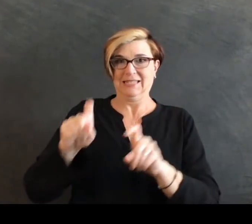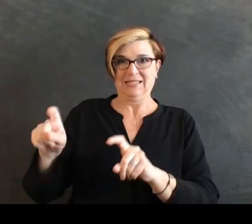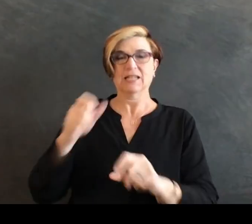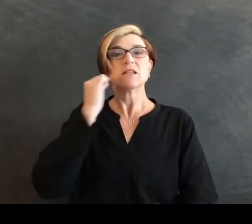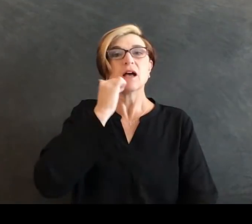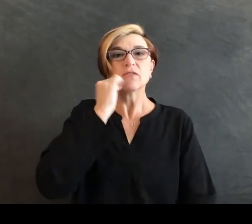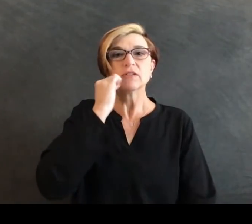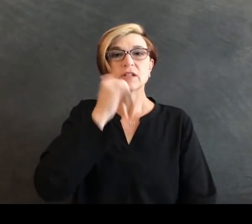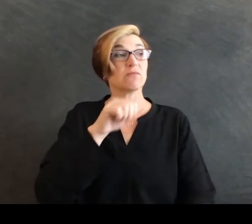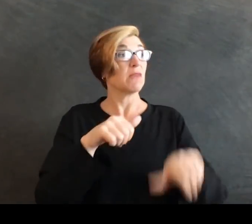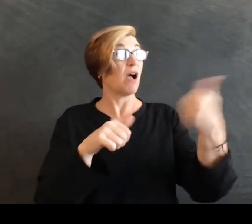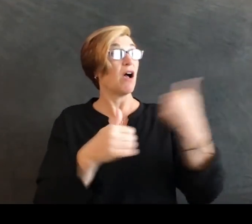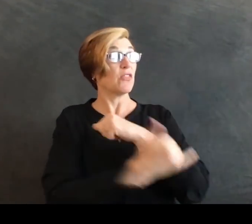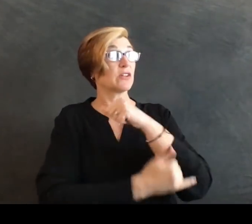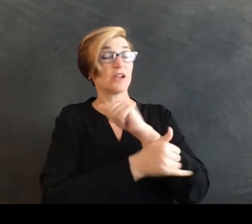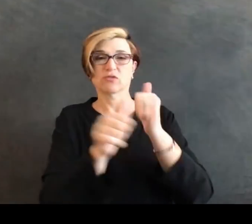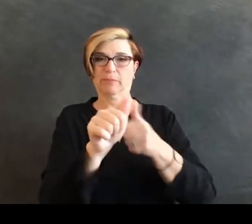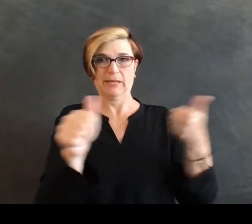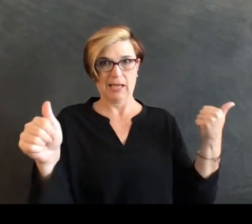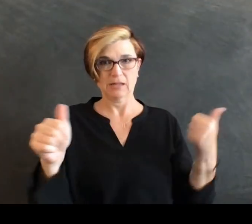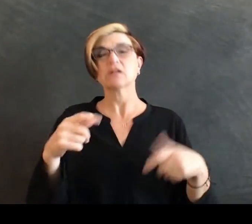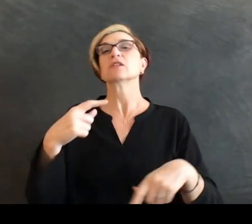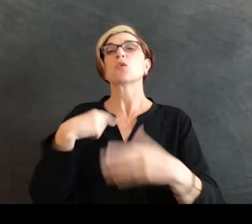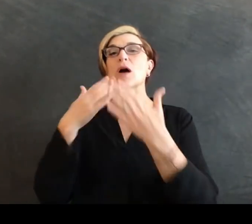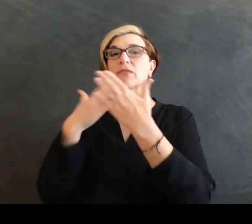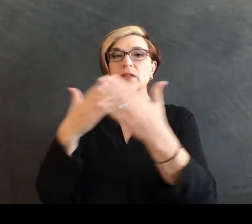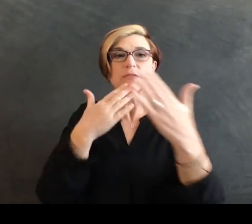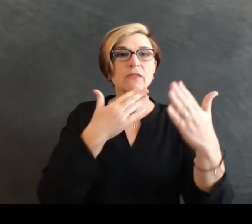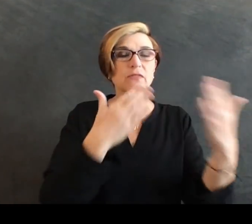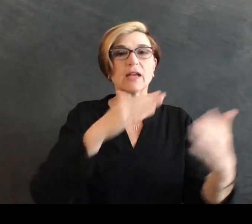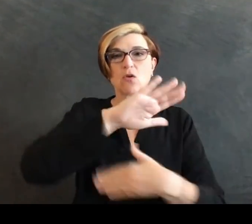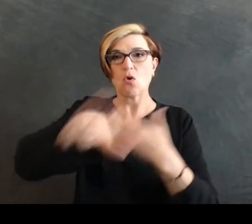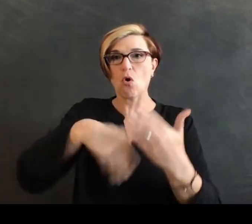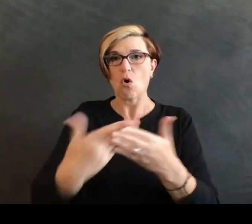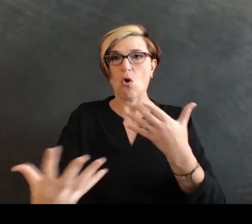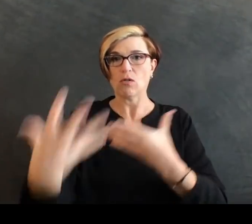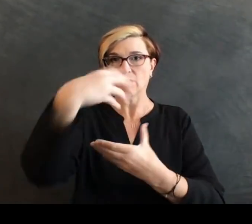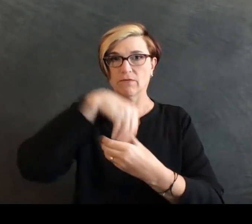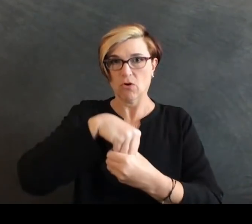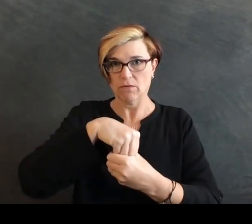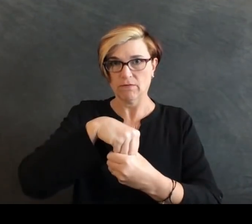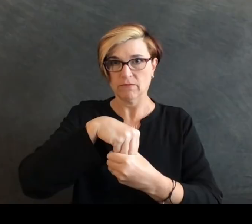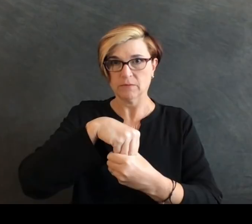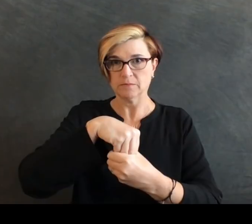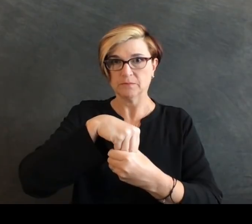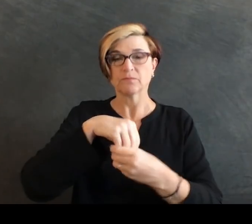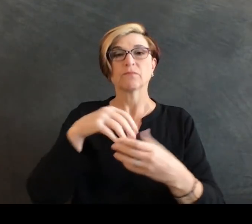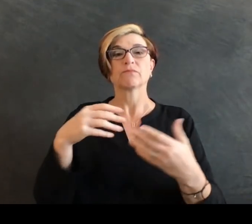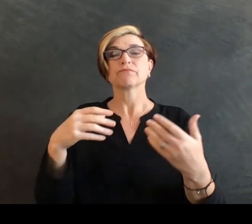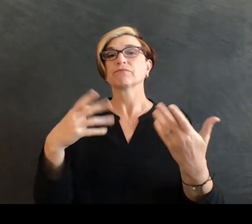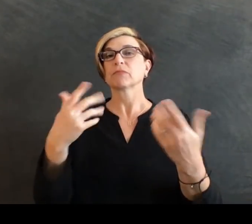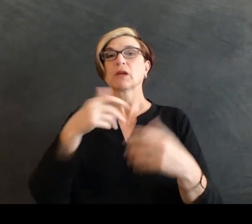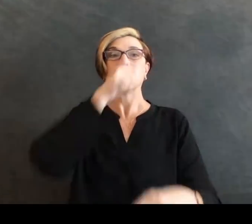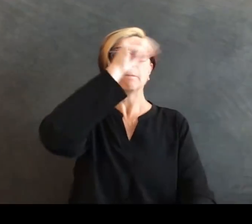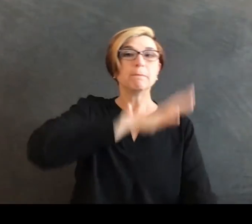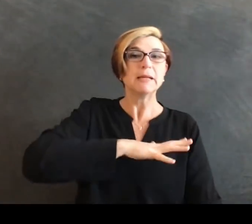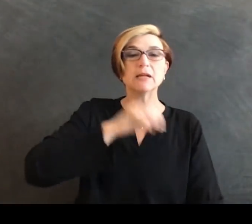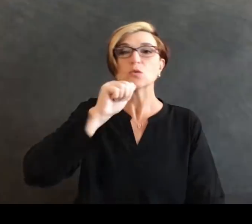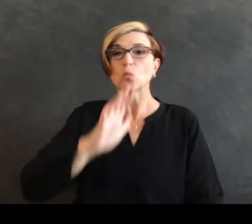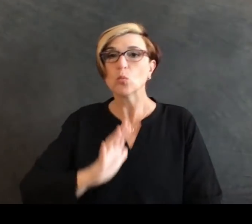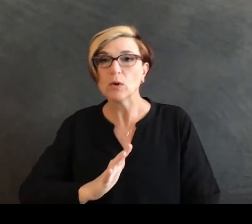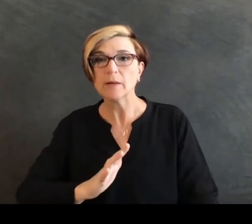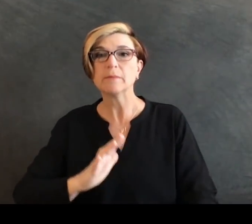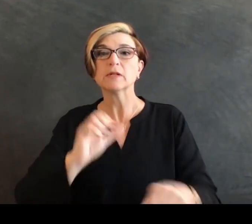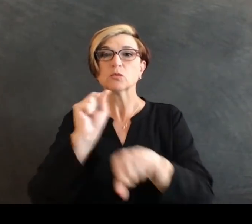want to thank every partner that has been involved in this effort. That includes all of the men and women of the FDA